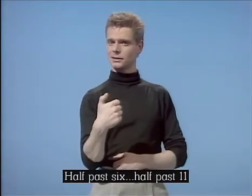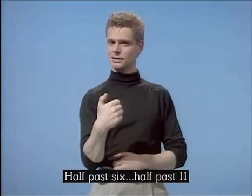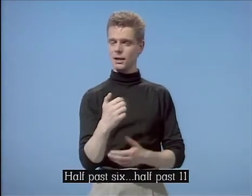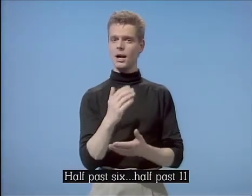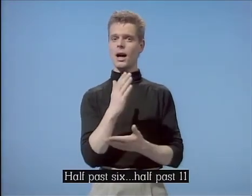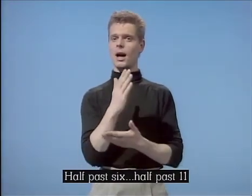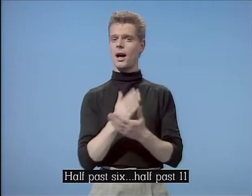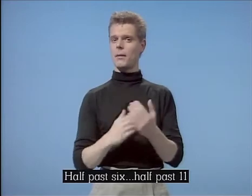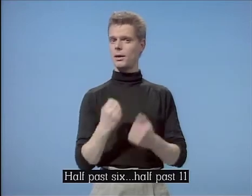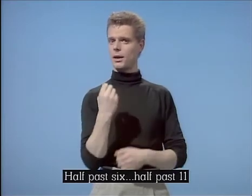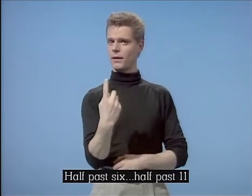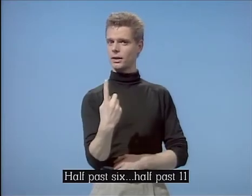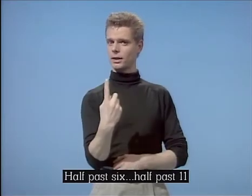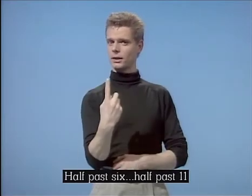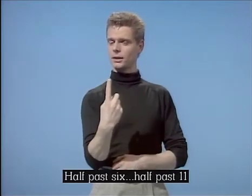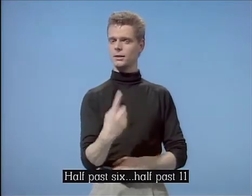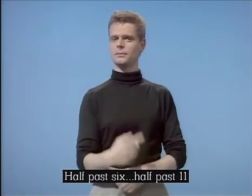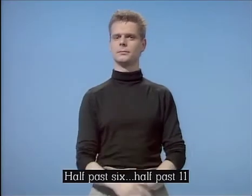6:30. 11:30.